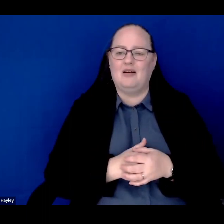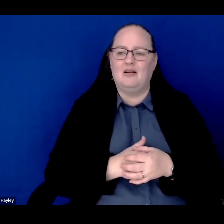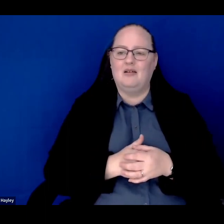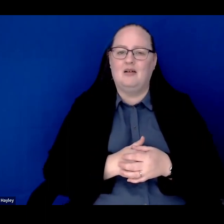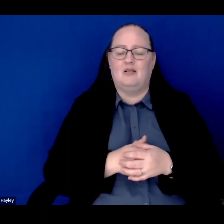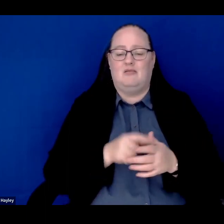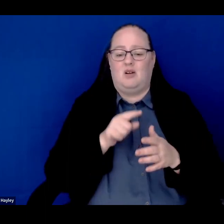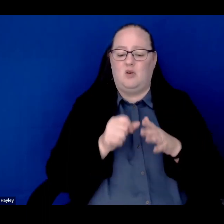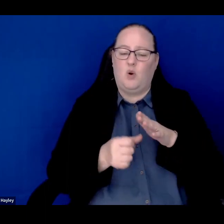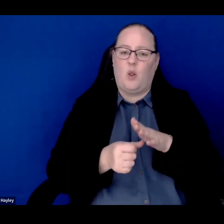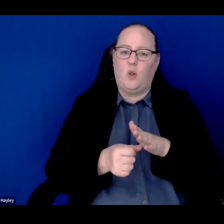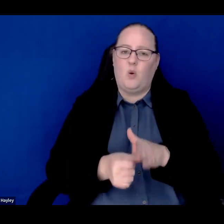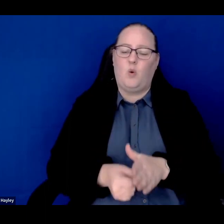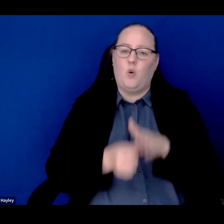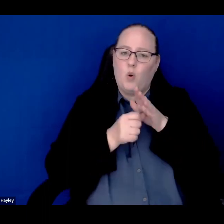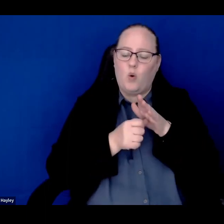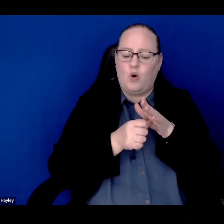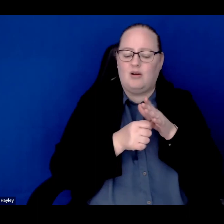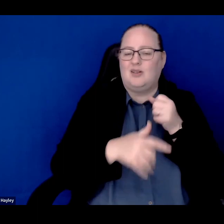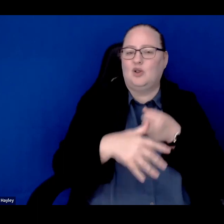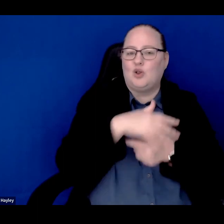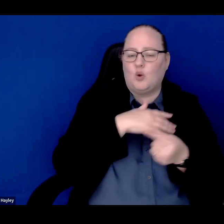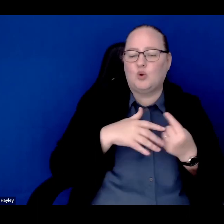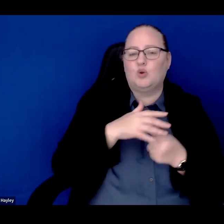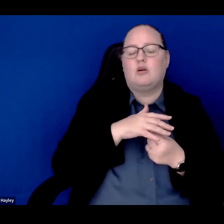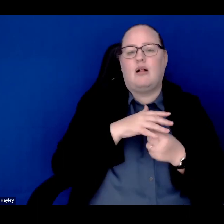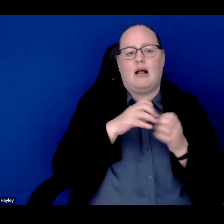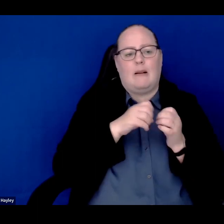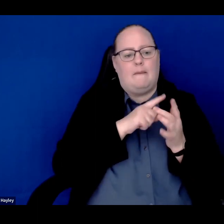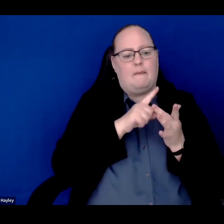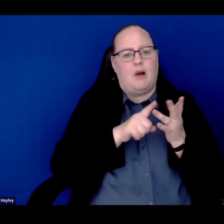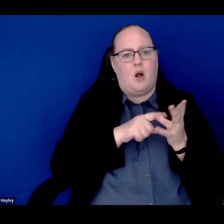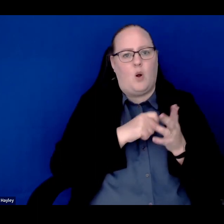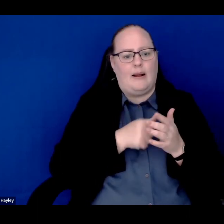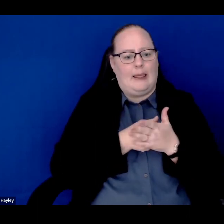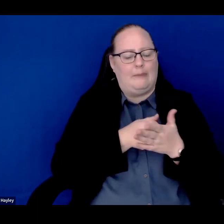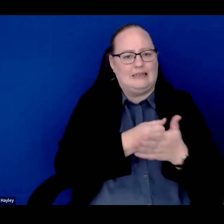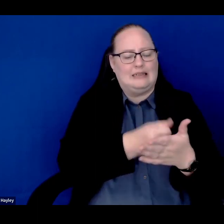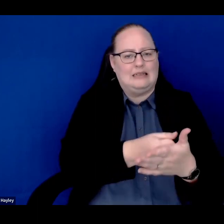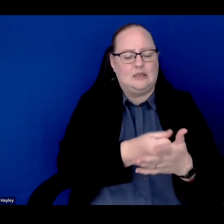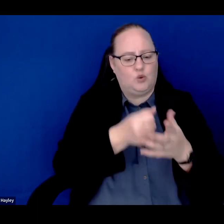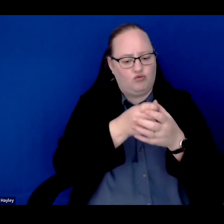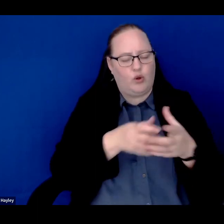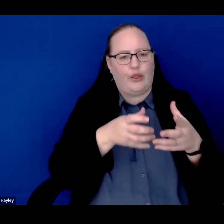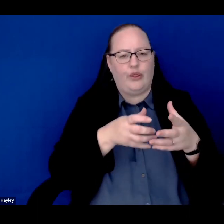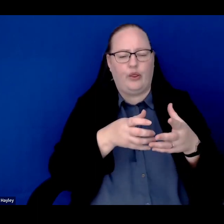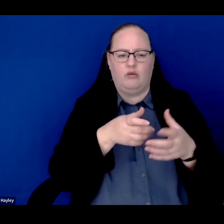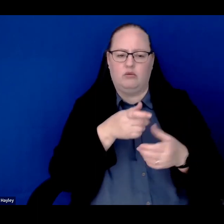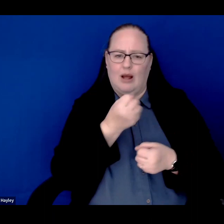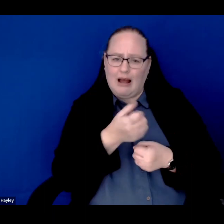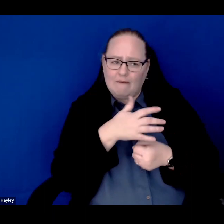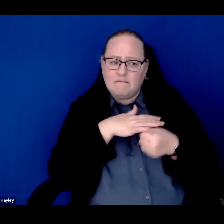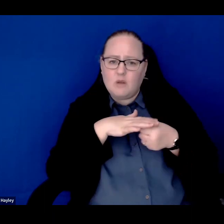core social and biophysical limits to growth, I think a post-growth economy is just easier, more realistic to organize.